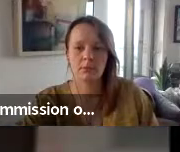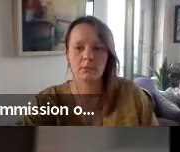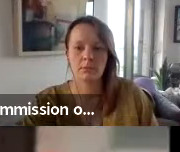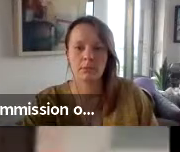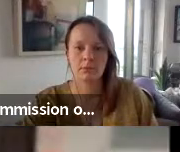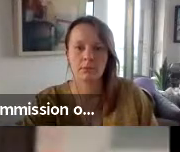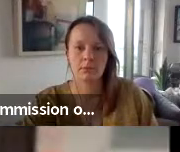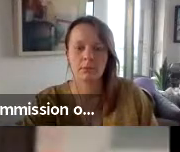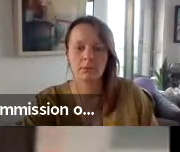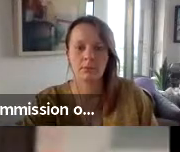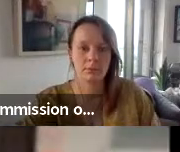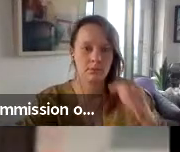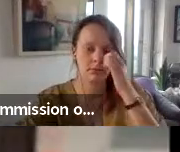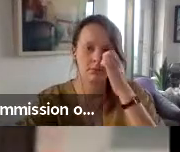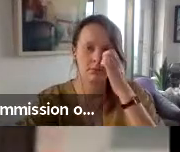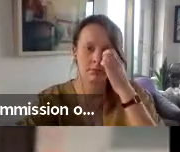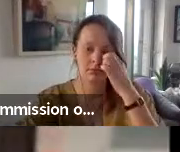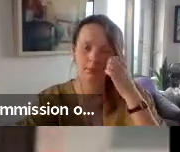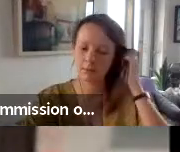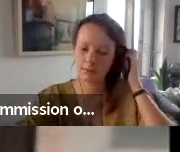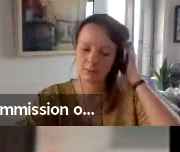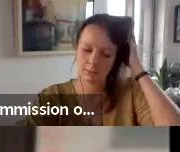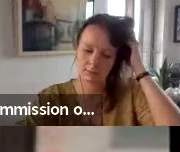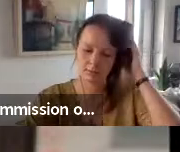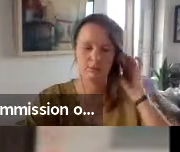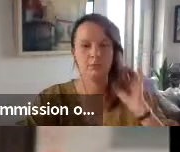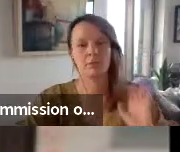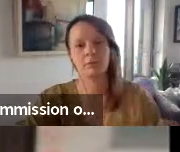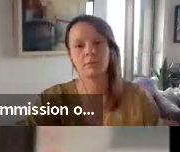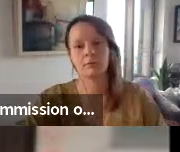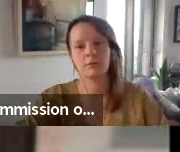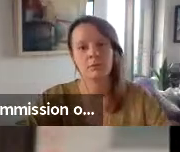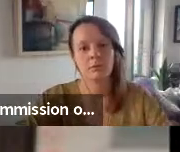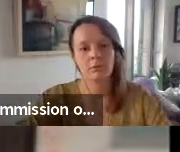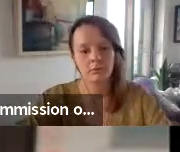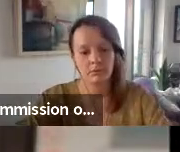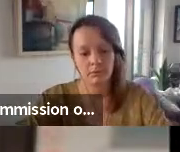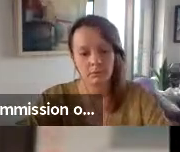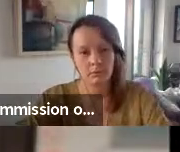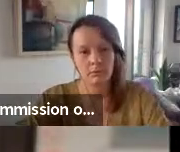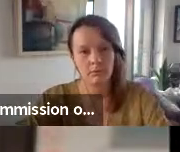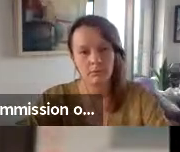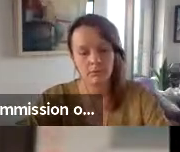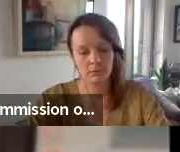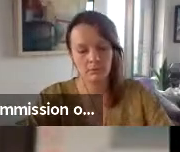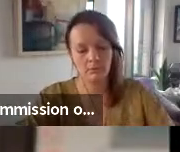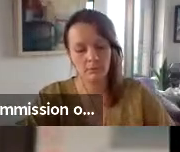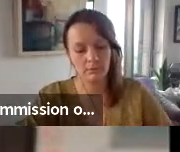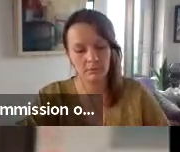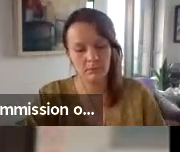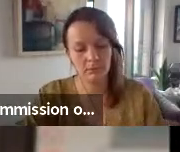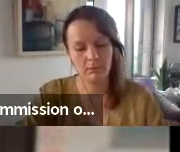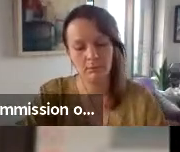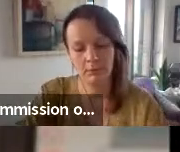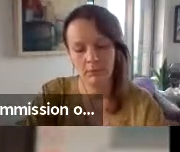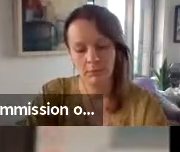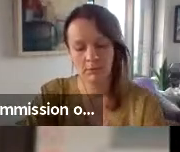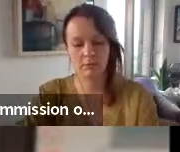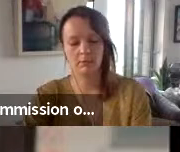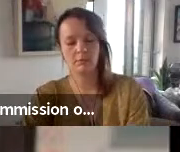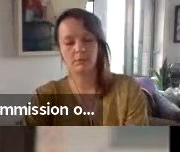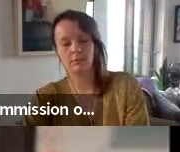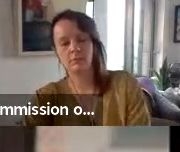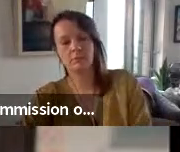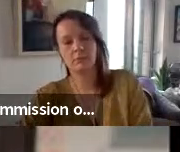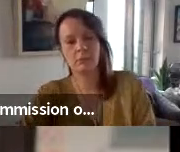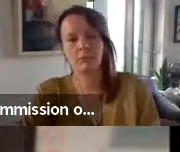My name is Nigel. I'm one of the commissioners on the Commission on Social Security. I represent Waltham